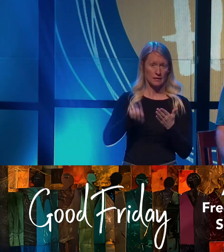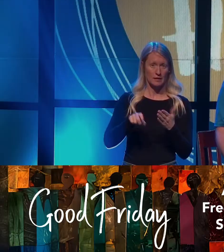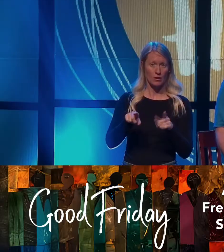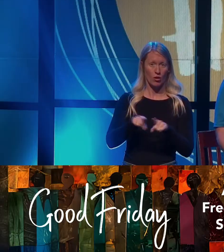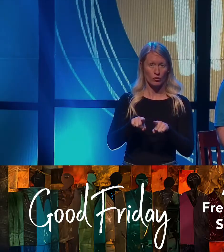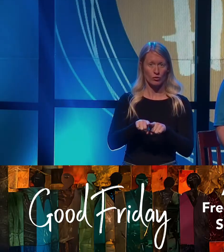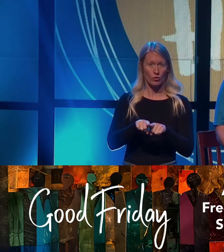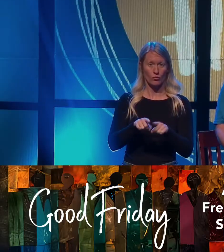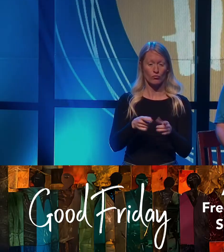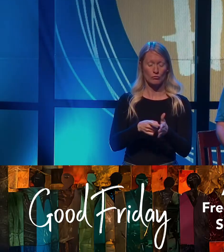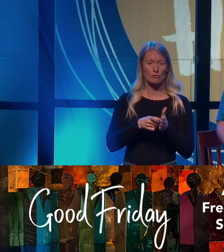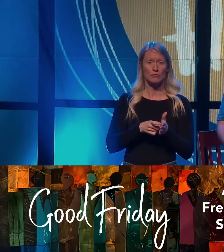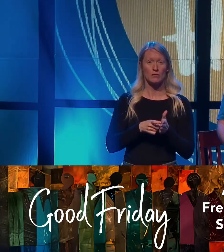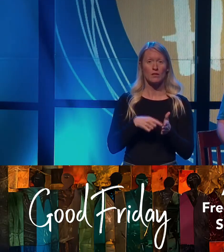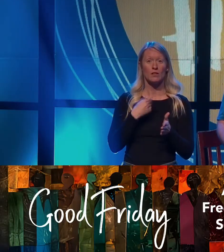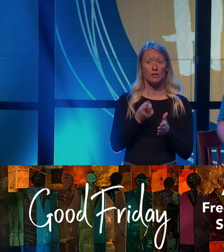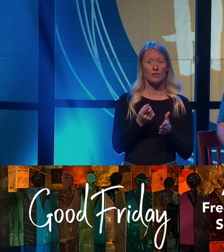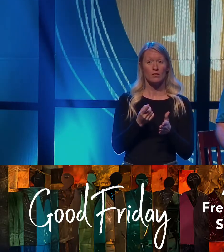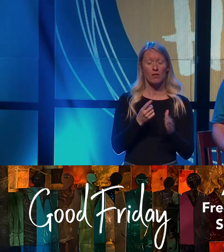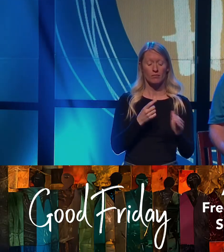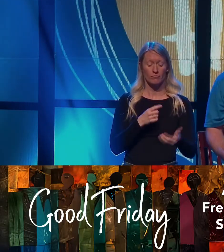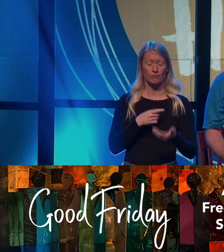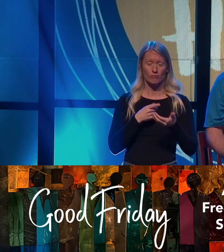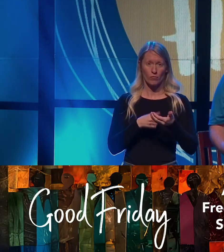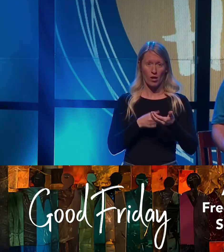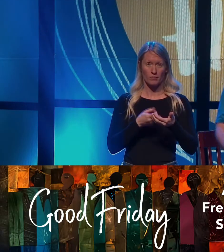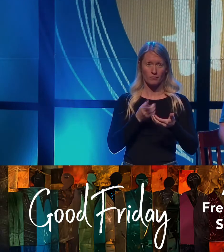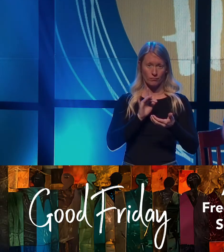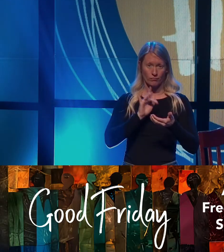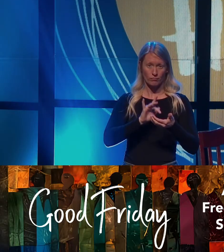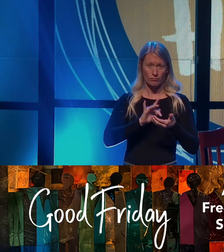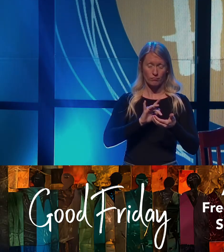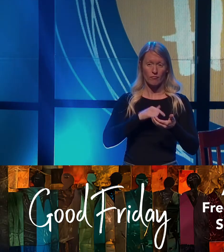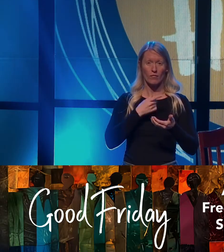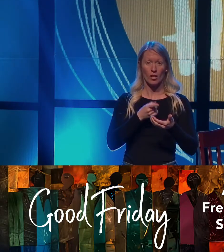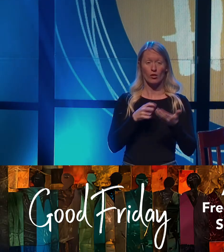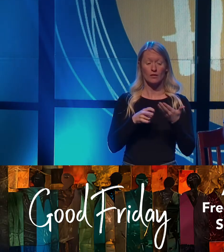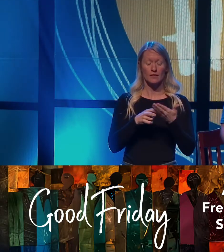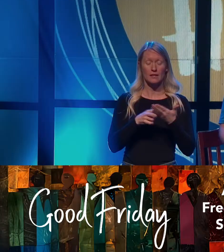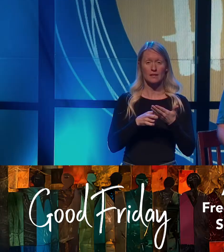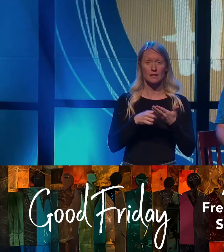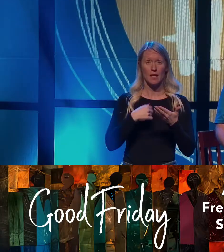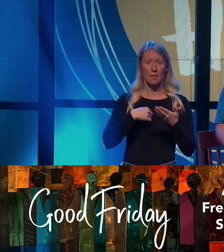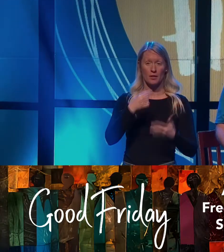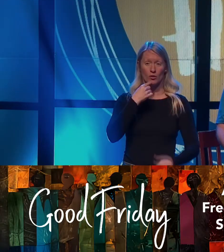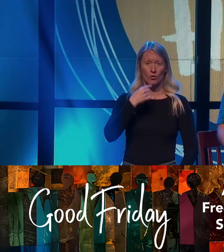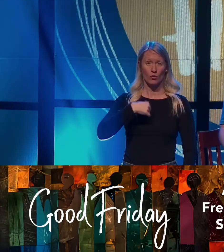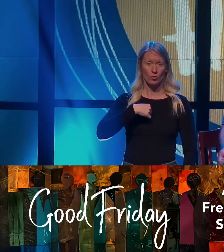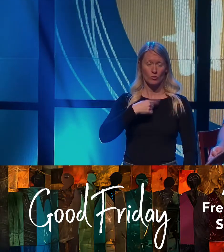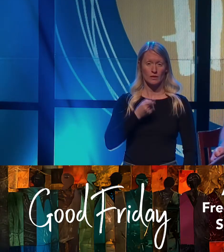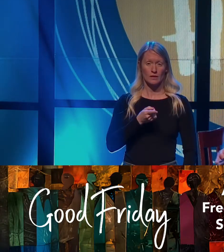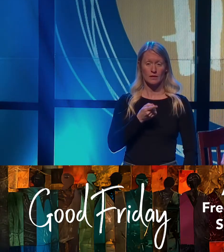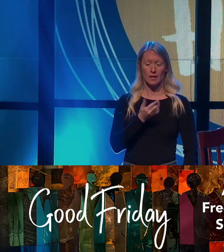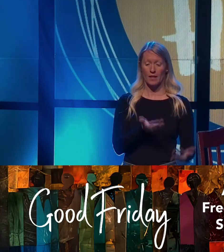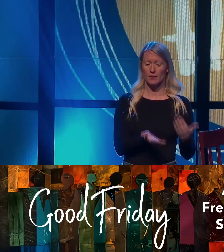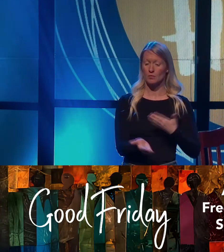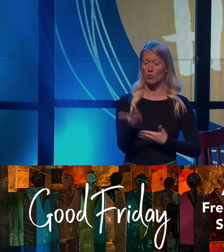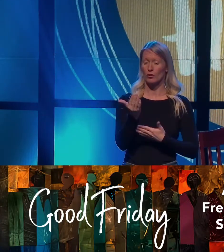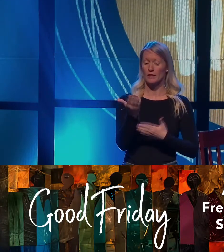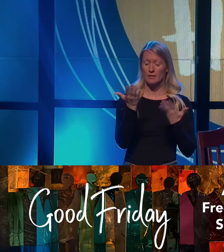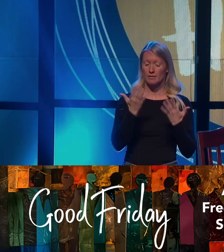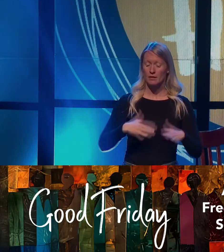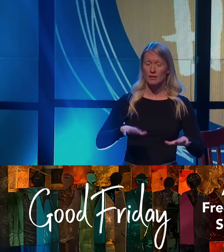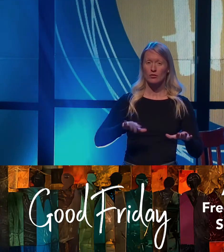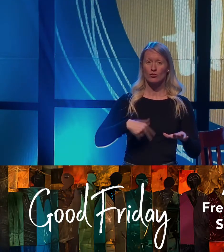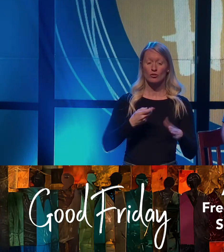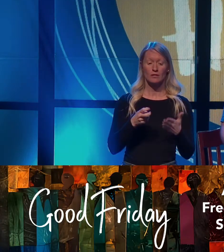so on this QR code right now. Grab your tickets. And I'm being told that after this morning, the tickets will not be available.